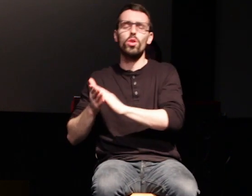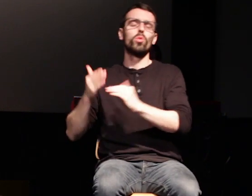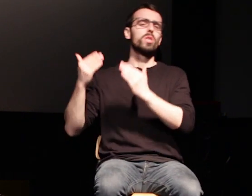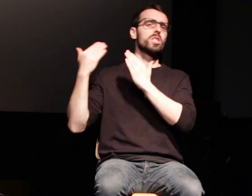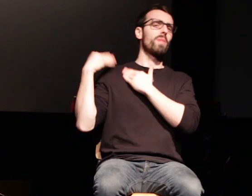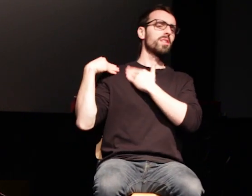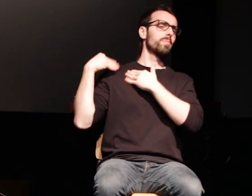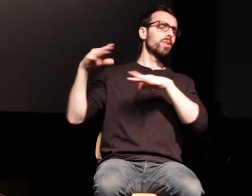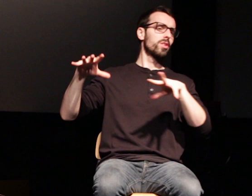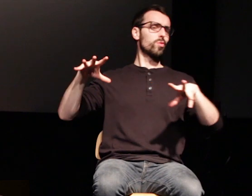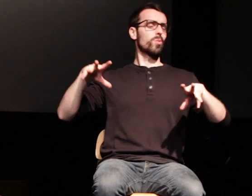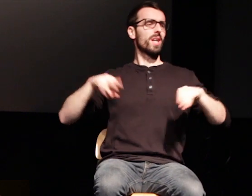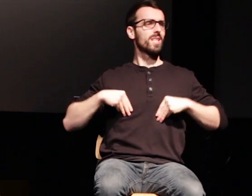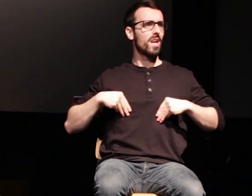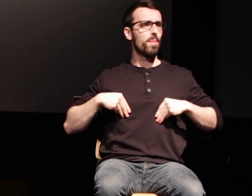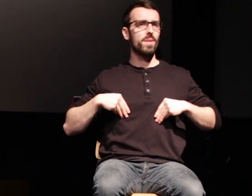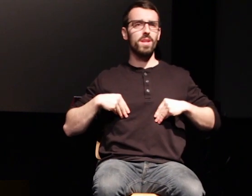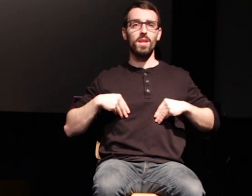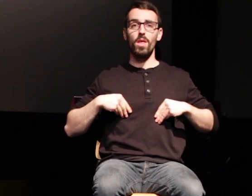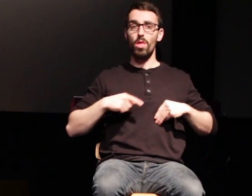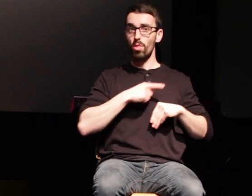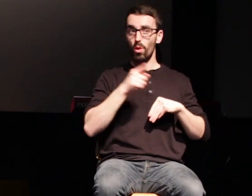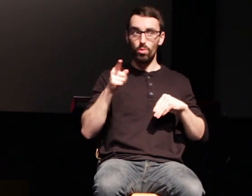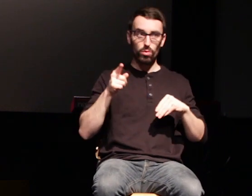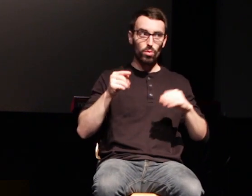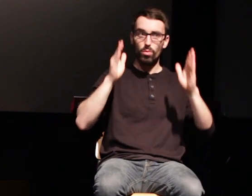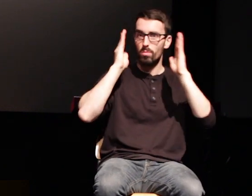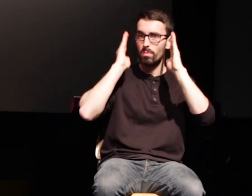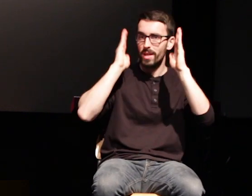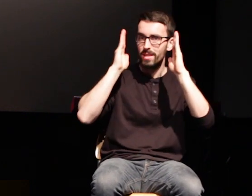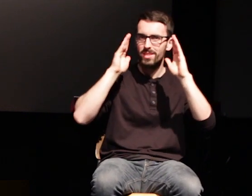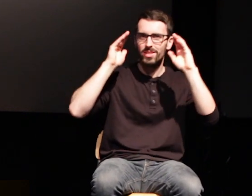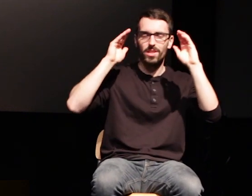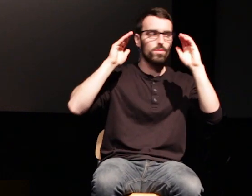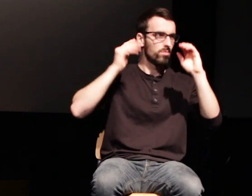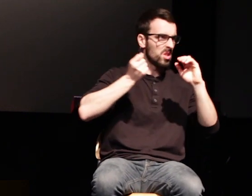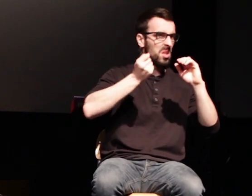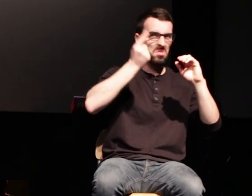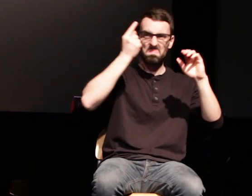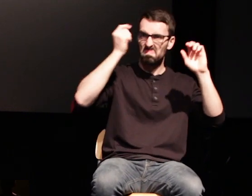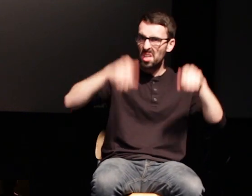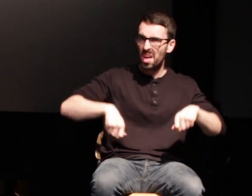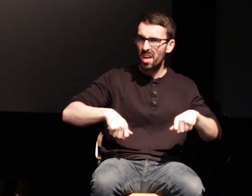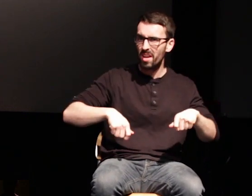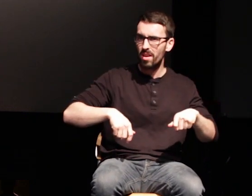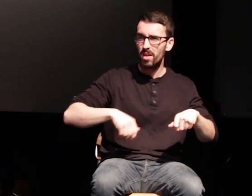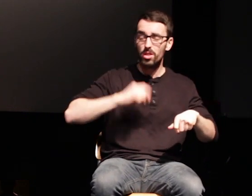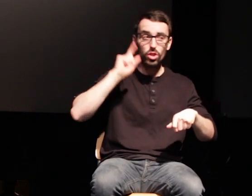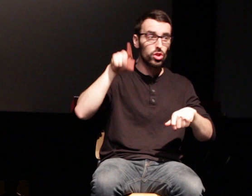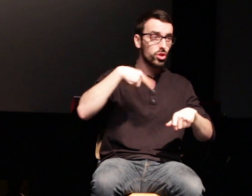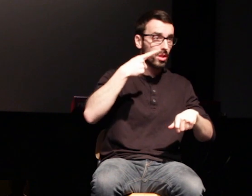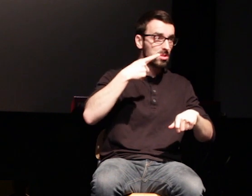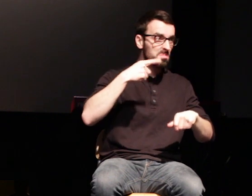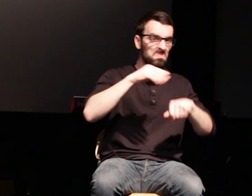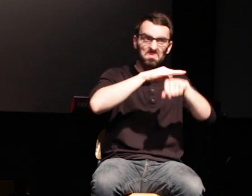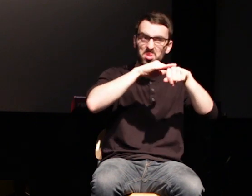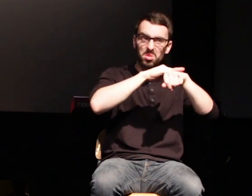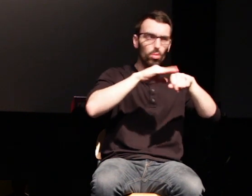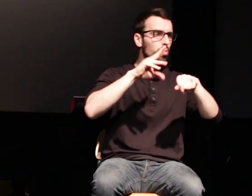when he said that? He who has ears, listen. Not just with our ears, but with our